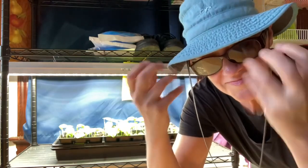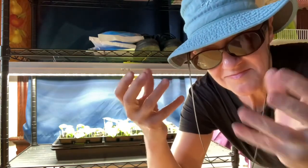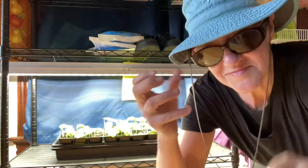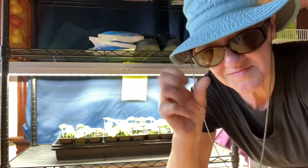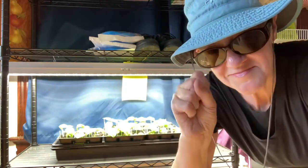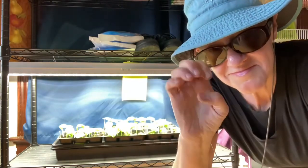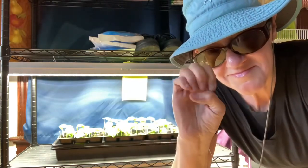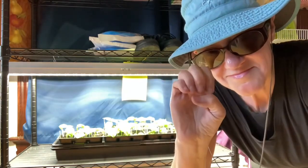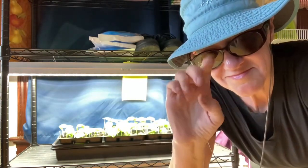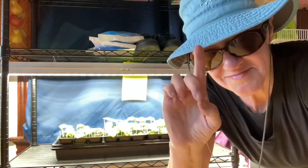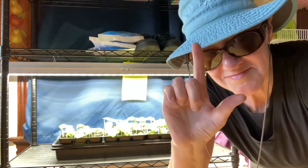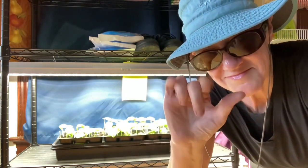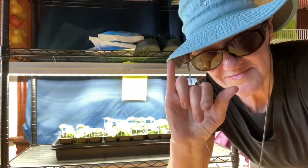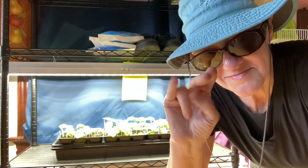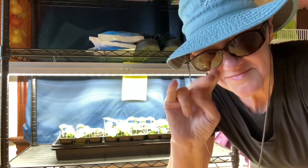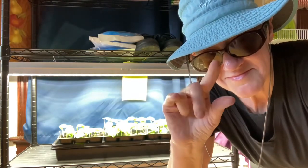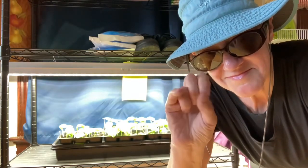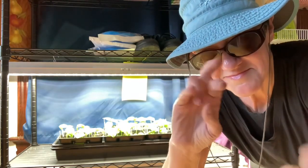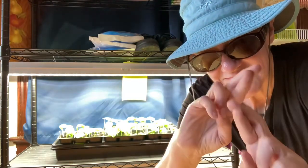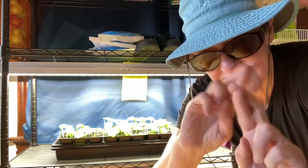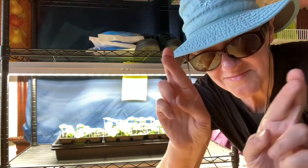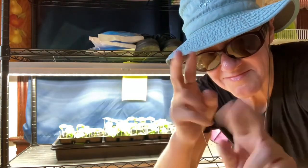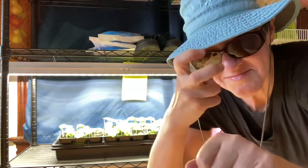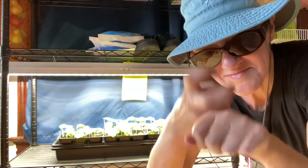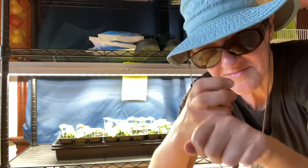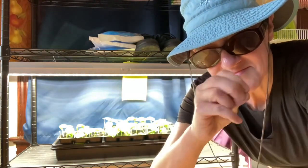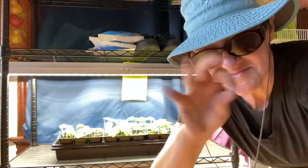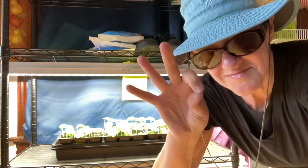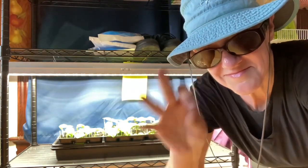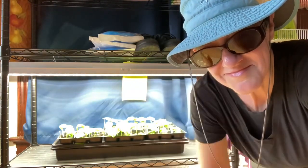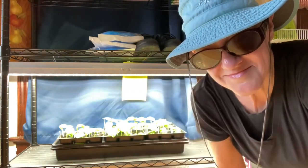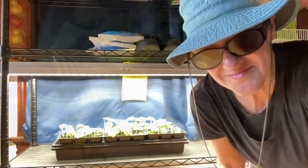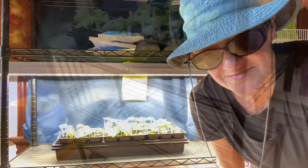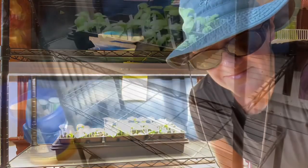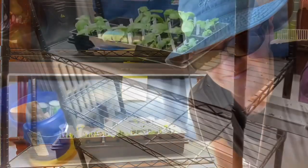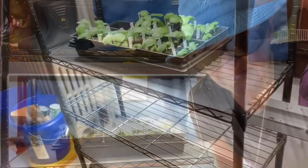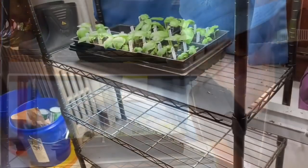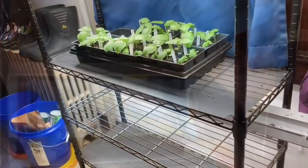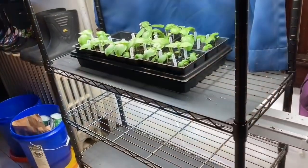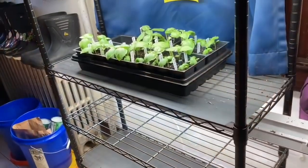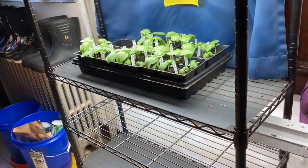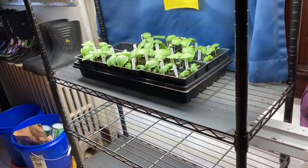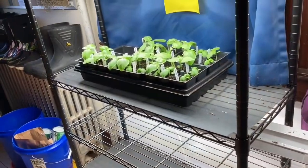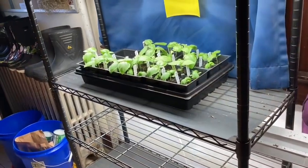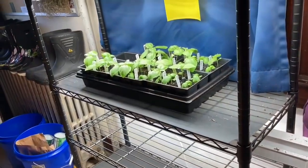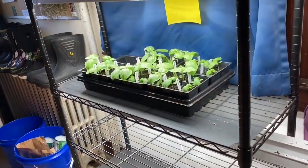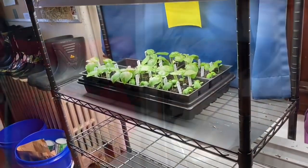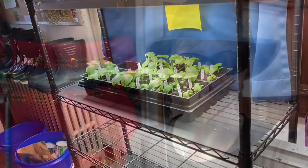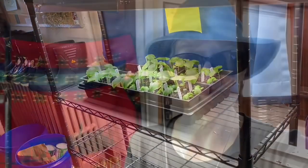some lights in the living room because it's time for so many of the seedlings to harden off.